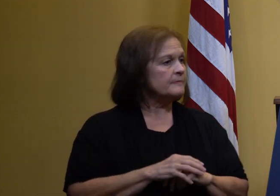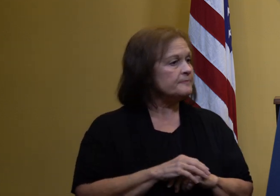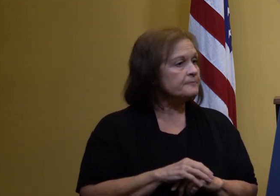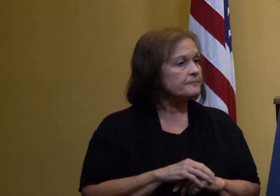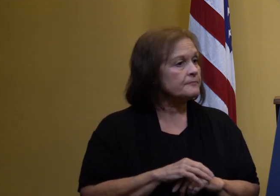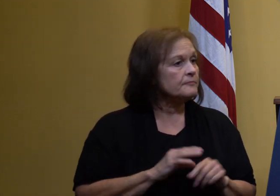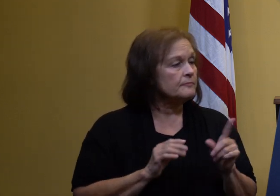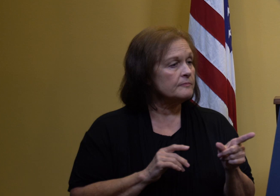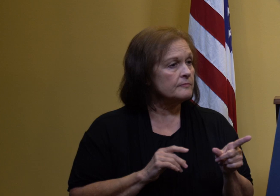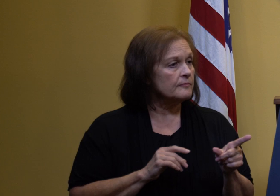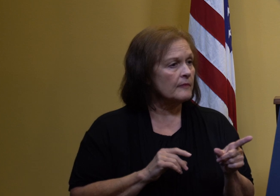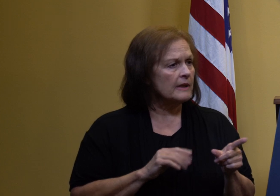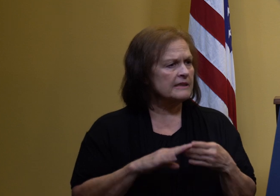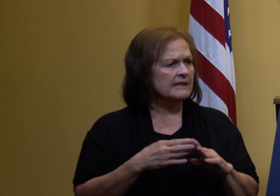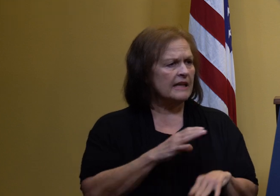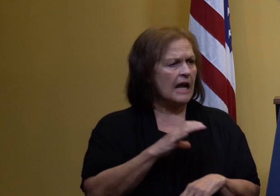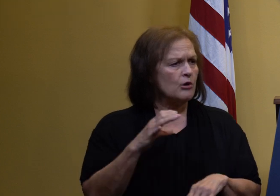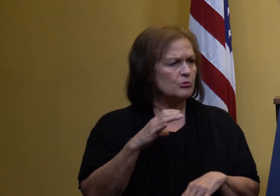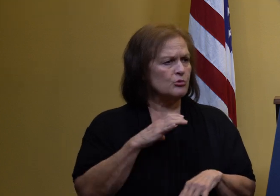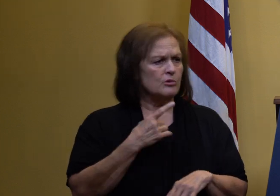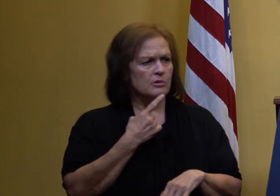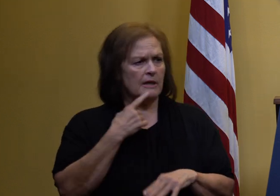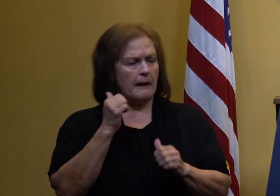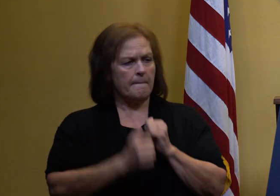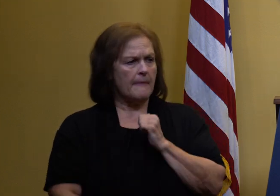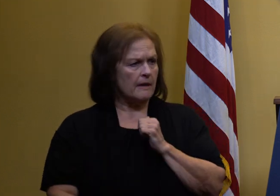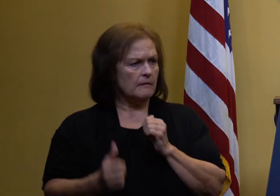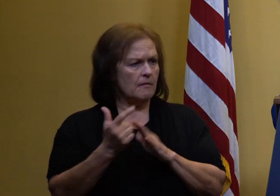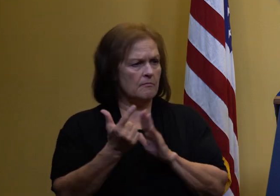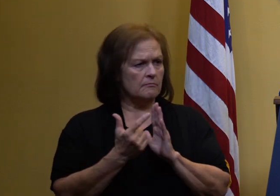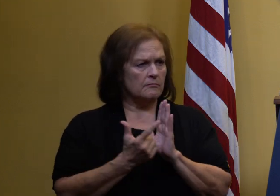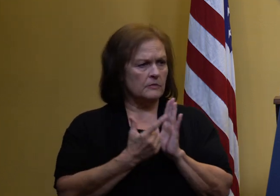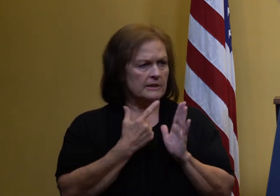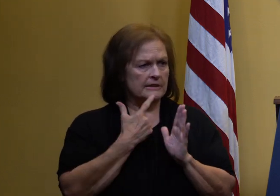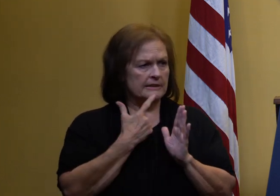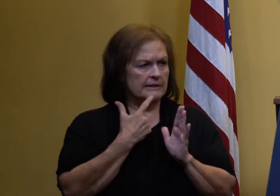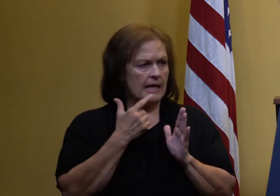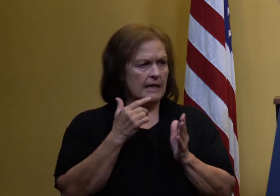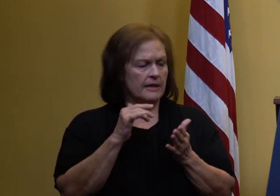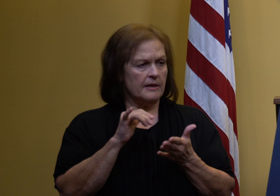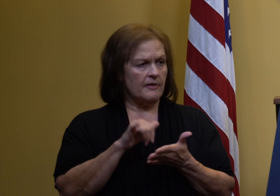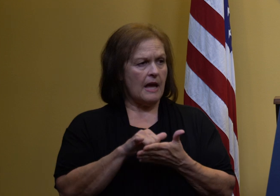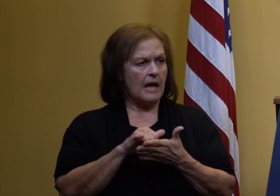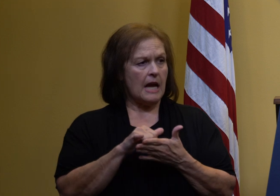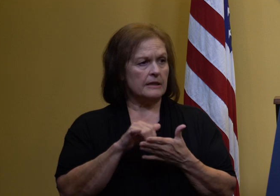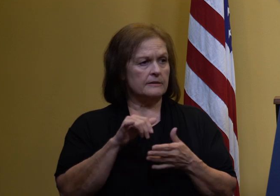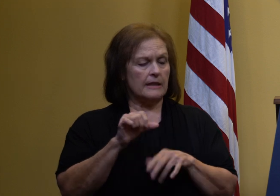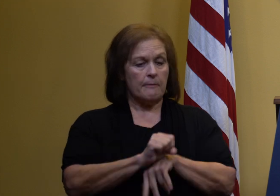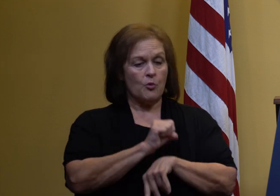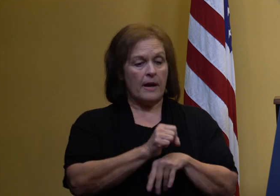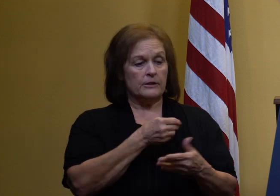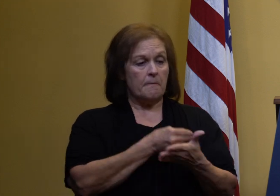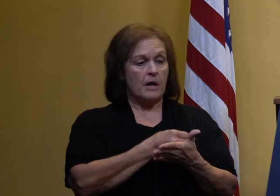and then Ben. Okay, perfect. Well, the city council a couple weeks ago passed an ordinance that basically escrows the operating budget